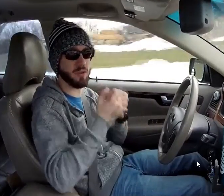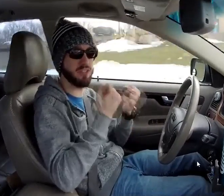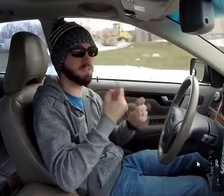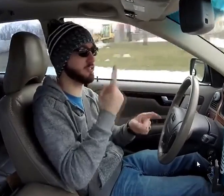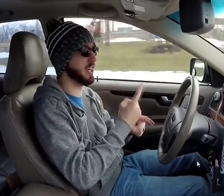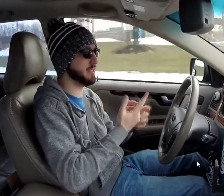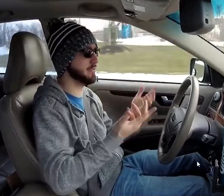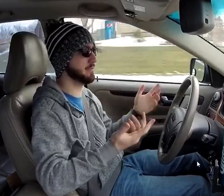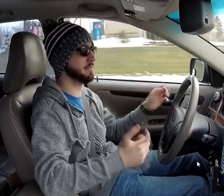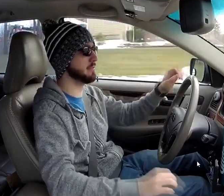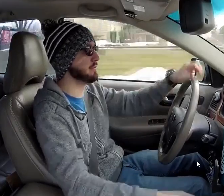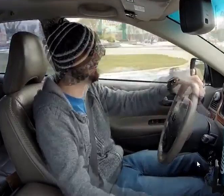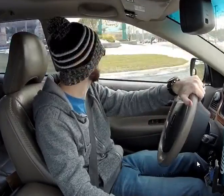this how everyone drives, right?